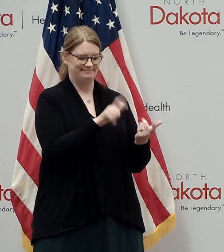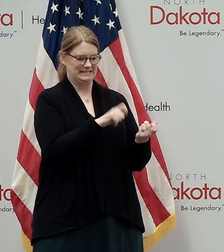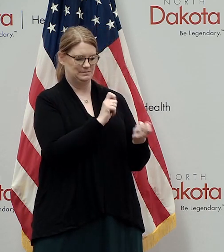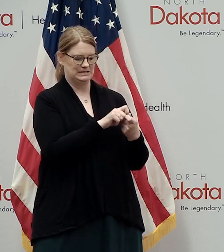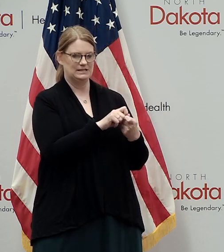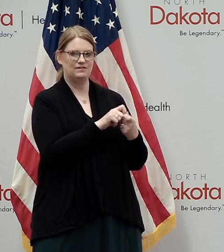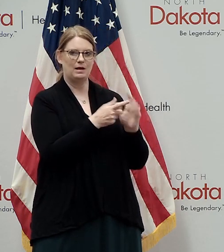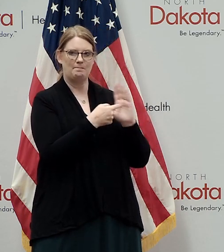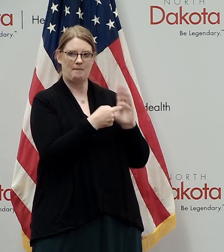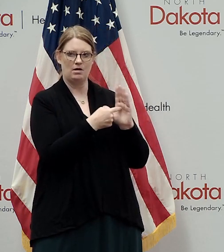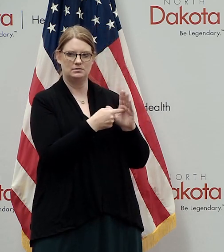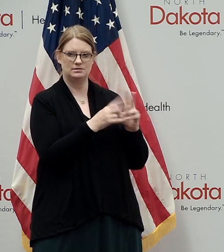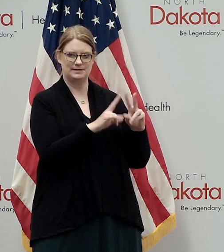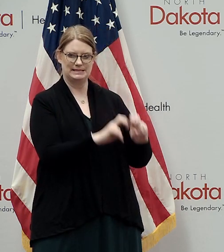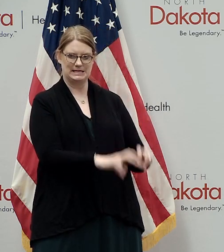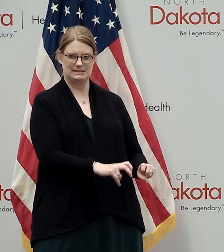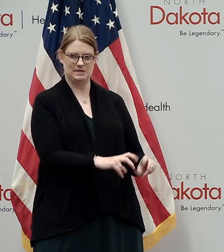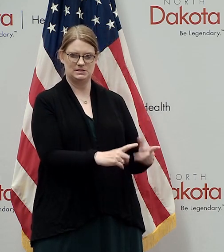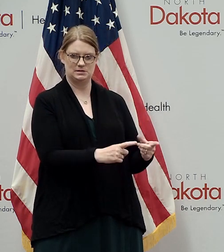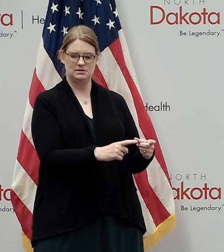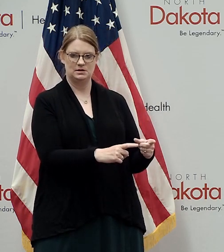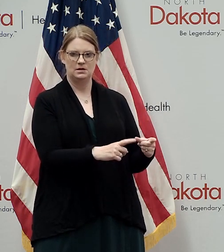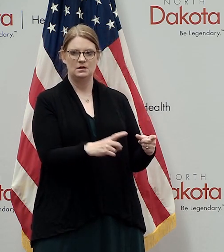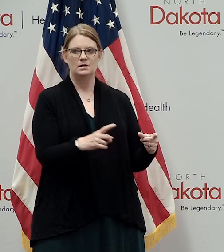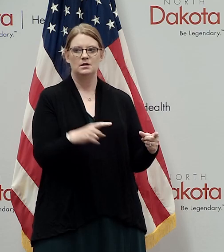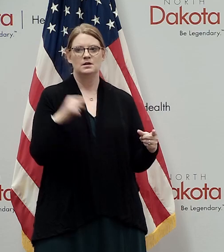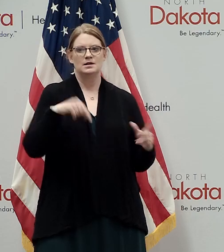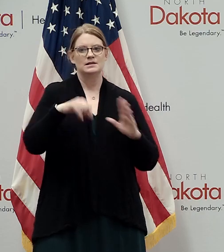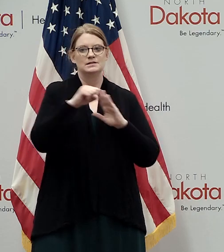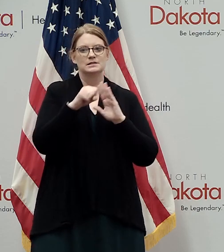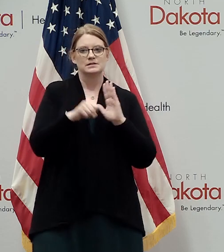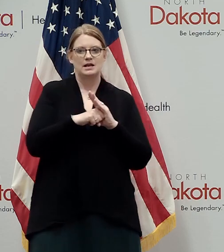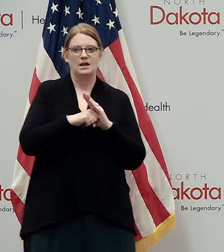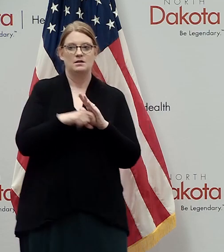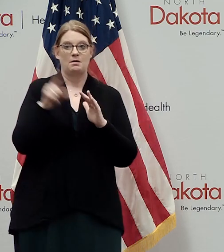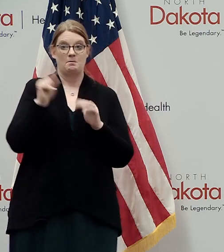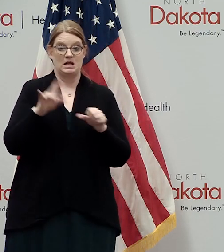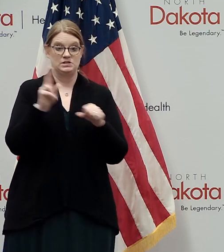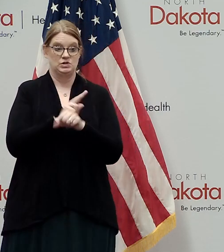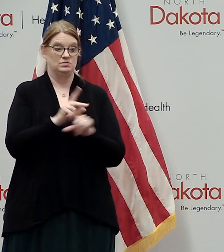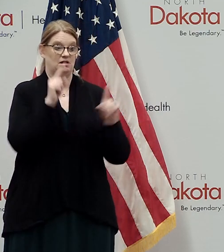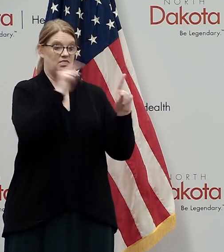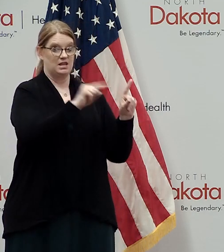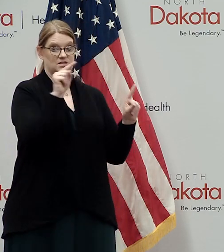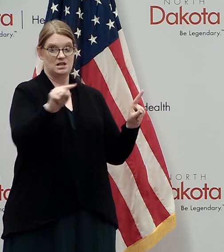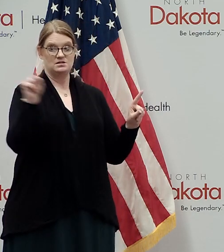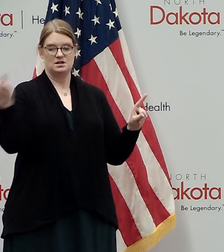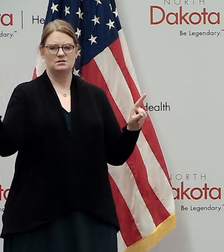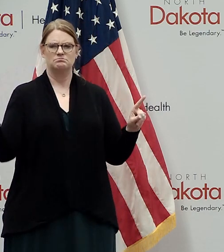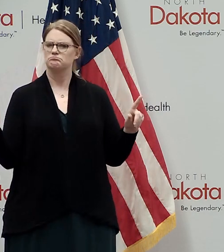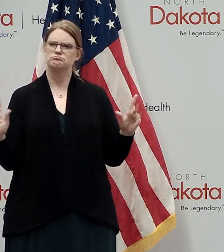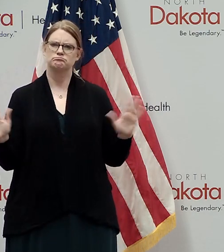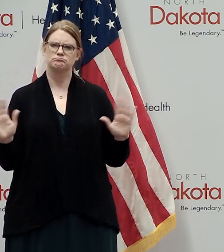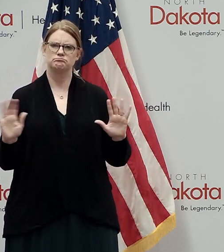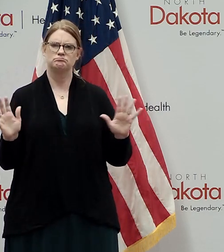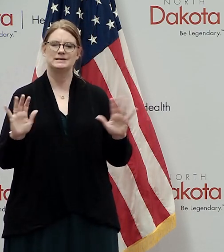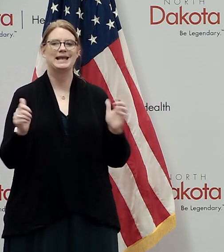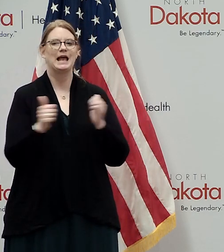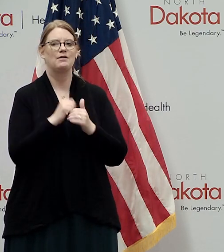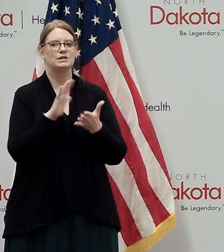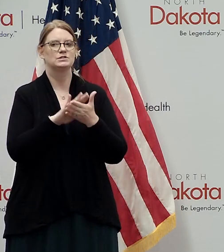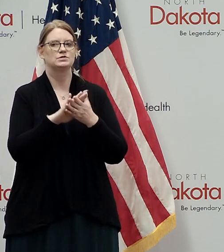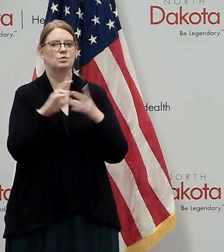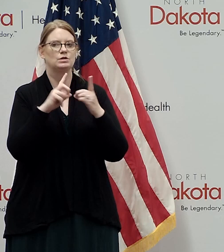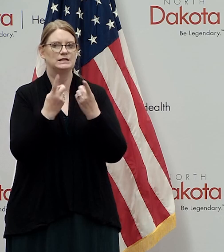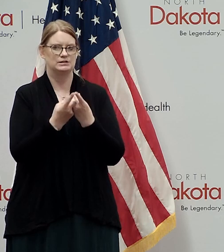specific models of assessments, and we aren't as a state saying that you must use this assessment or that assessment. We're saying that every school district